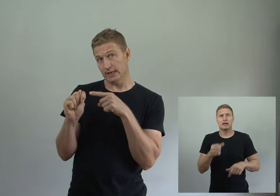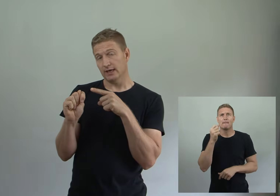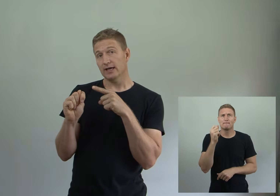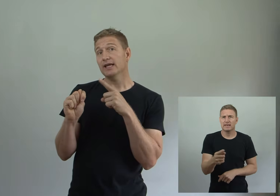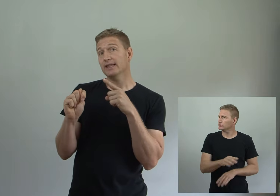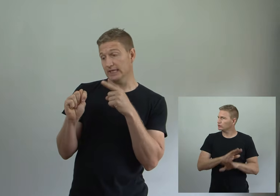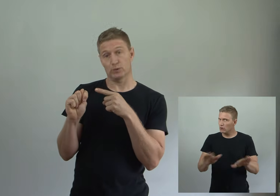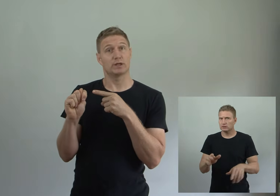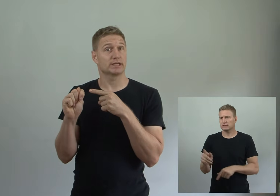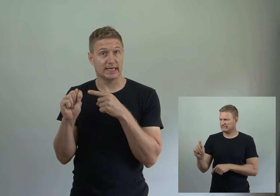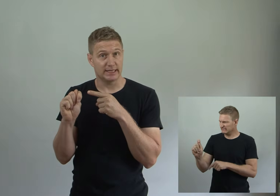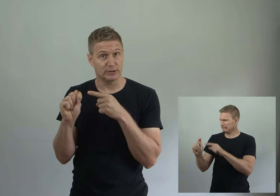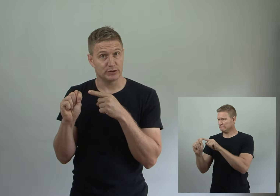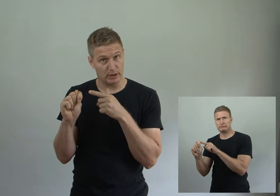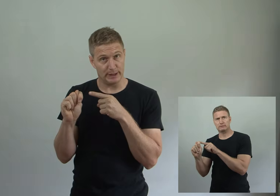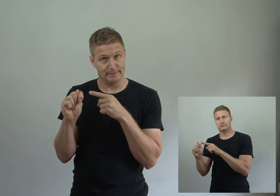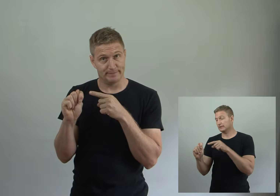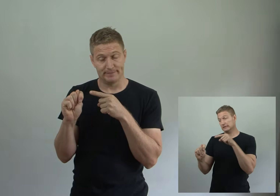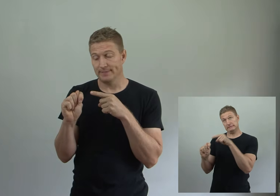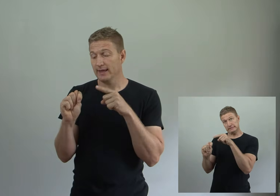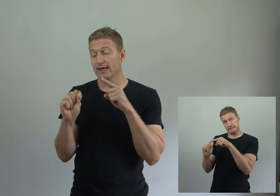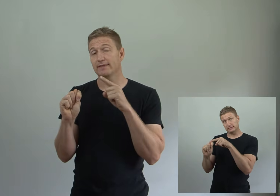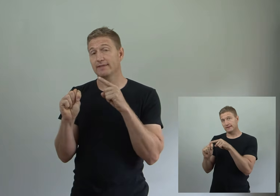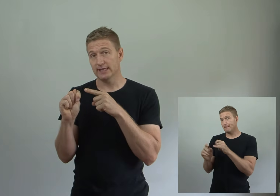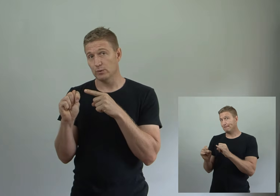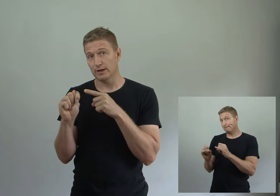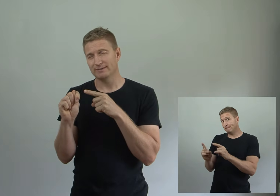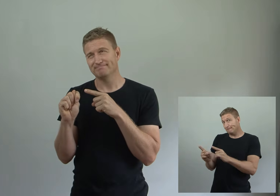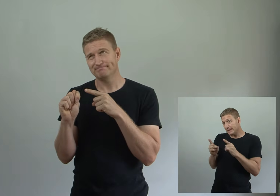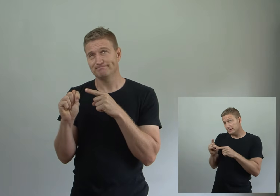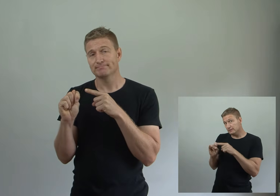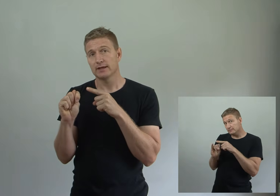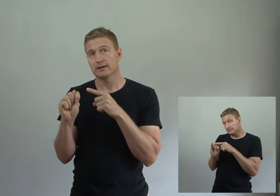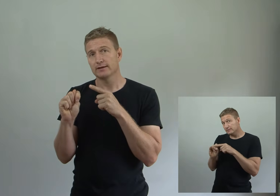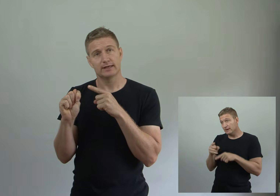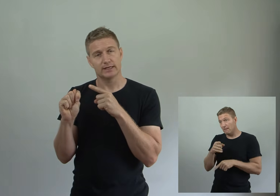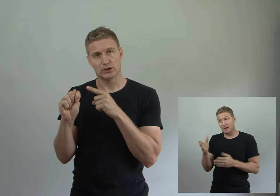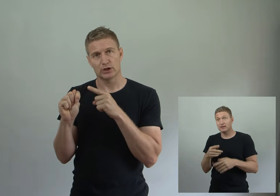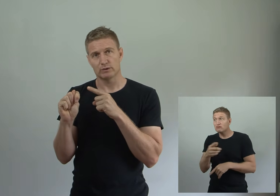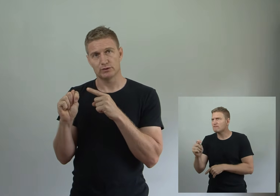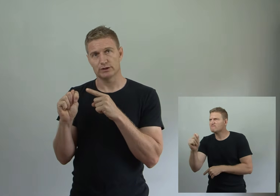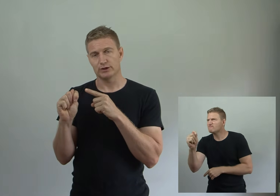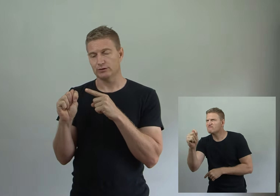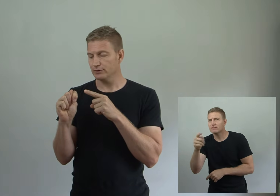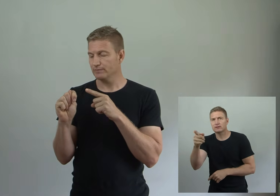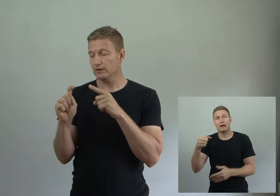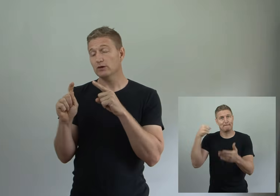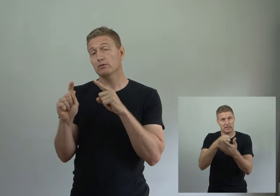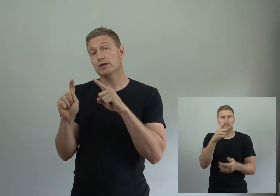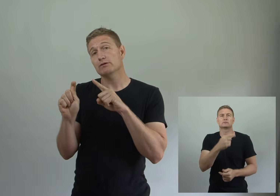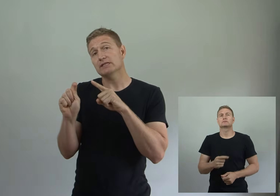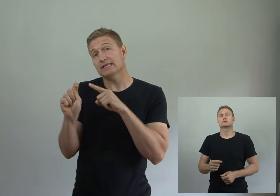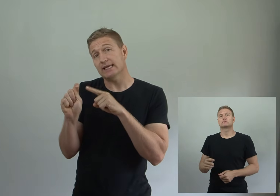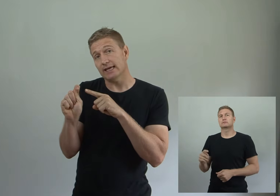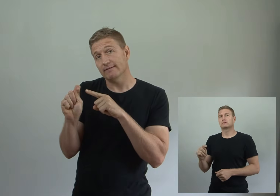one. This one is going to get you into trouble. This one is not what you want to use. You